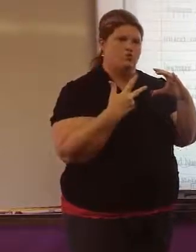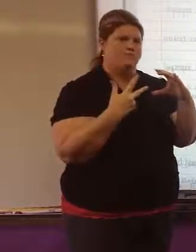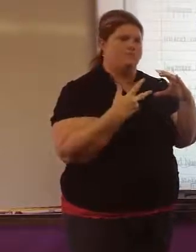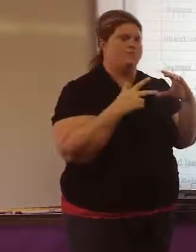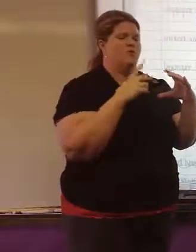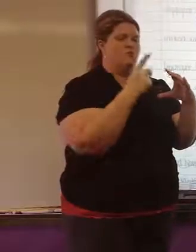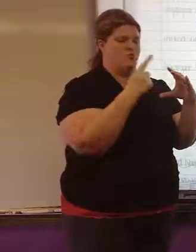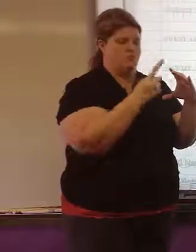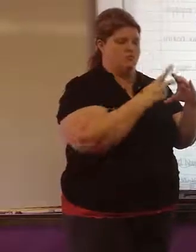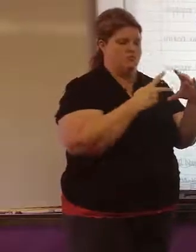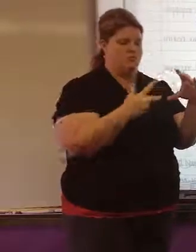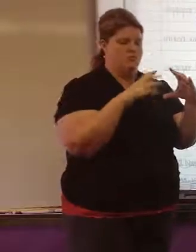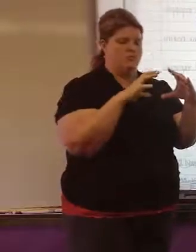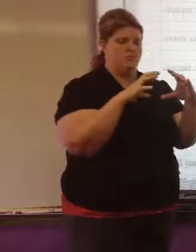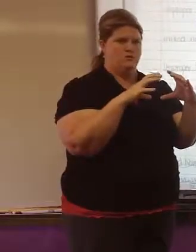3 pieces.